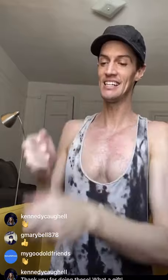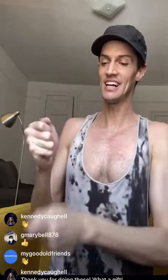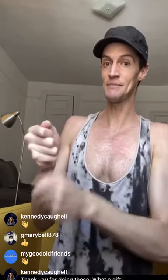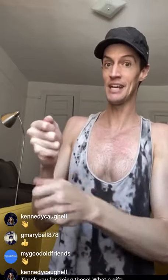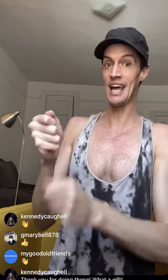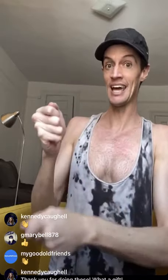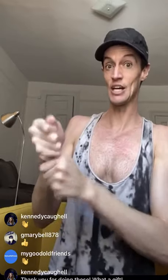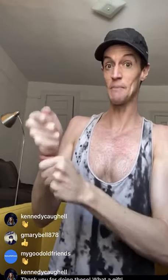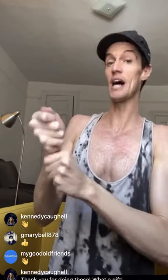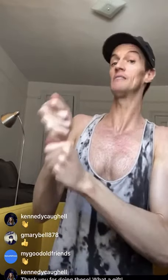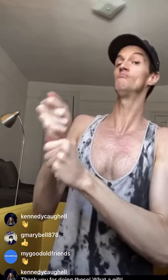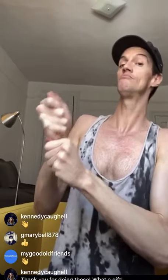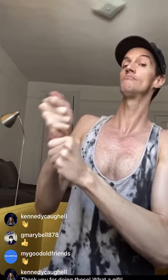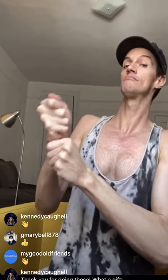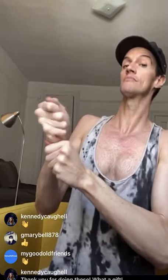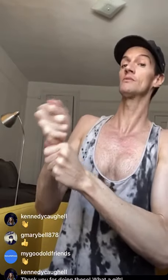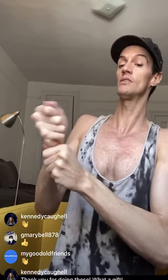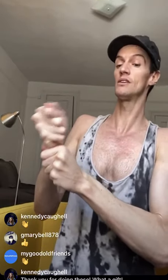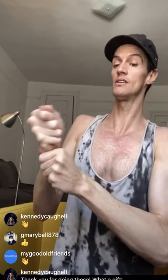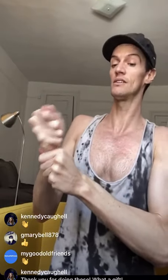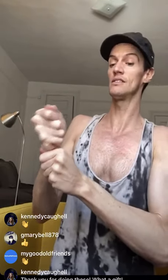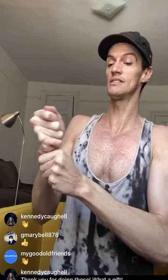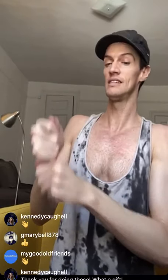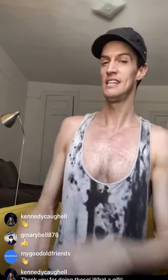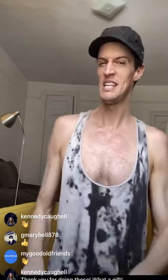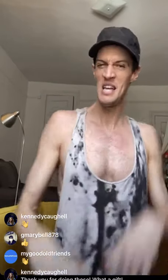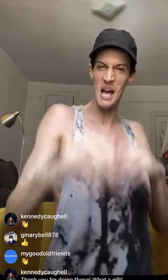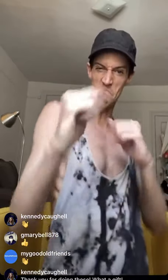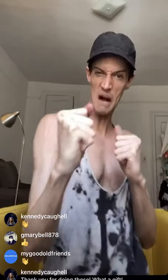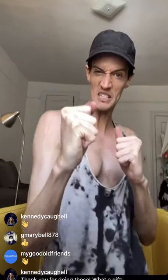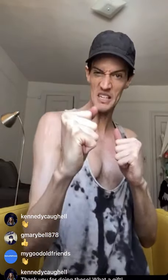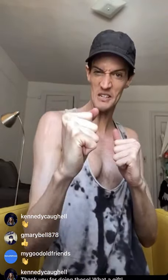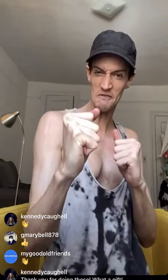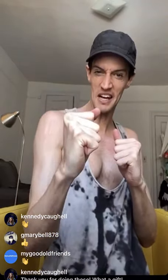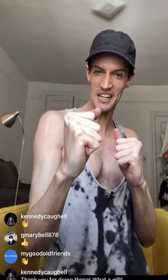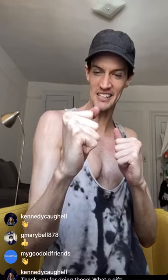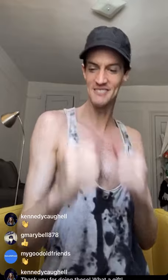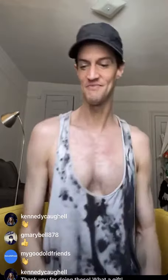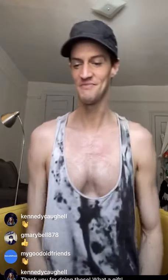dominant hand on the bottom, whoa, and boxing or fighting.